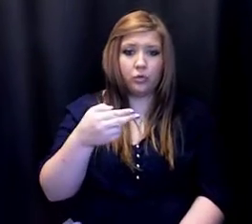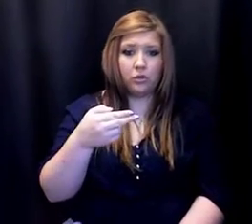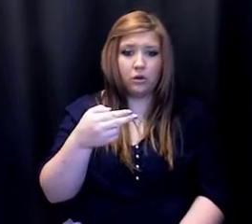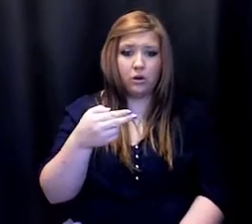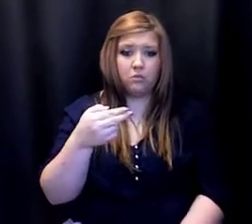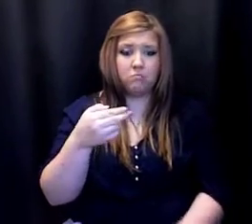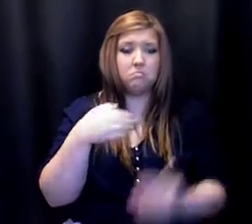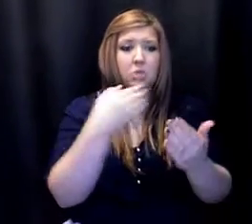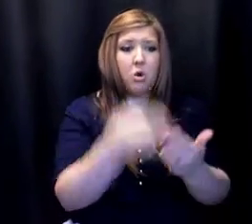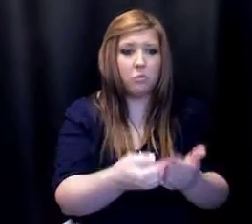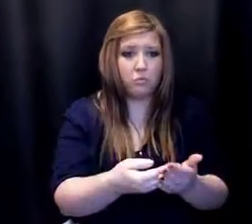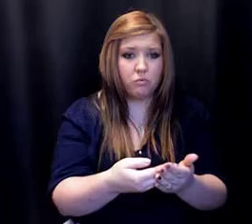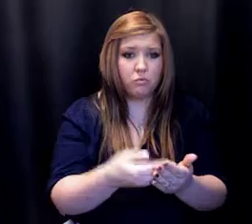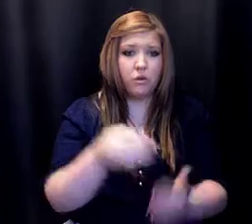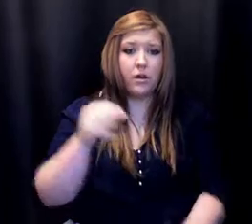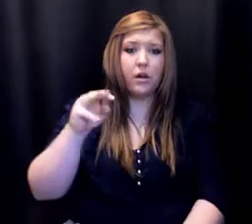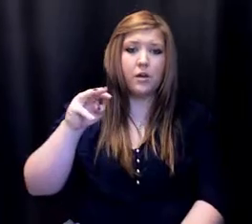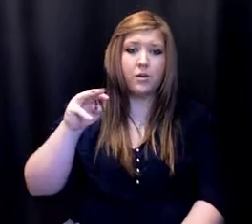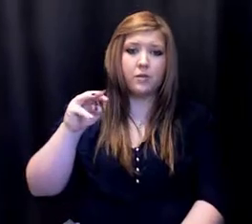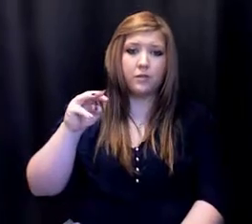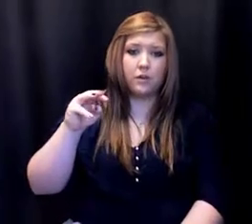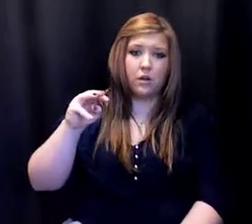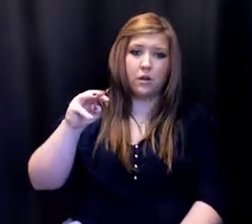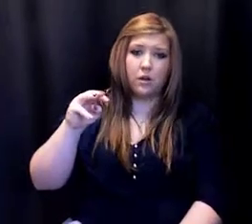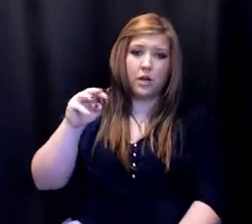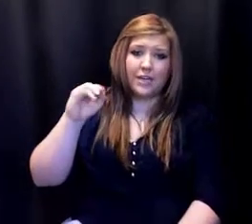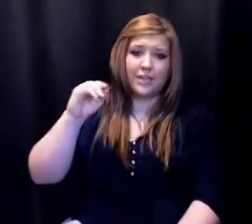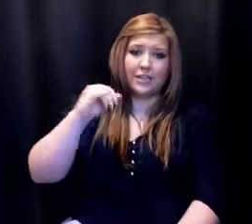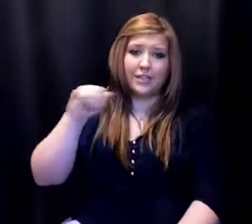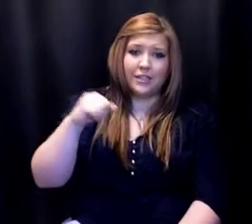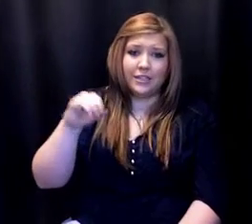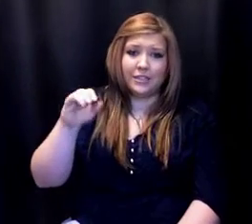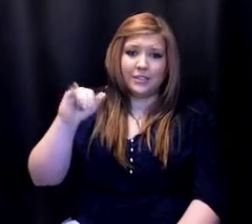Park. I originally wanted to go to Bryce Canyon, but it was a little